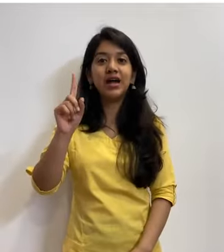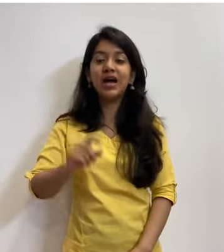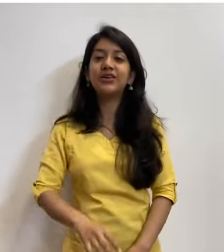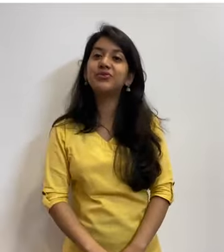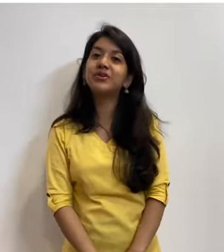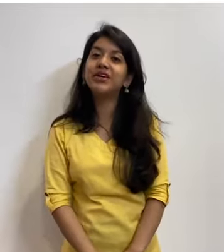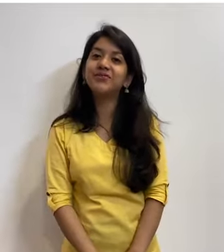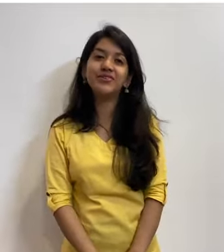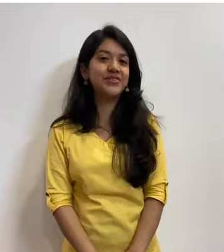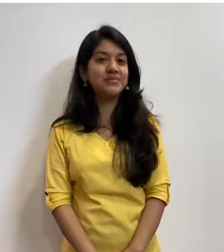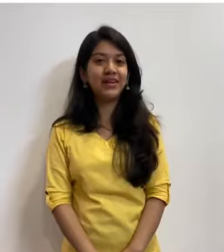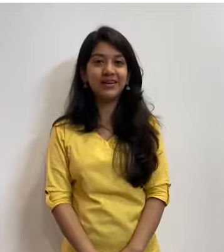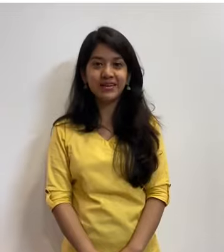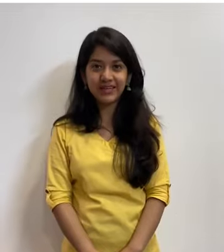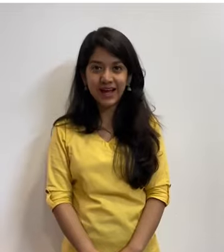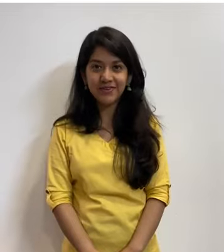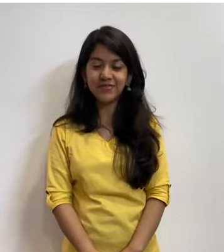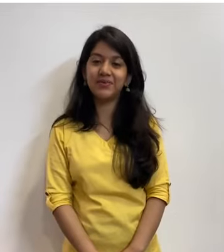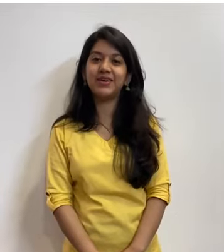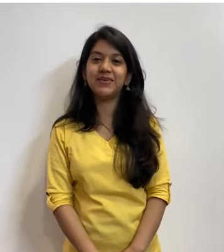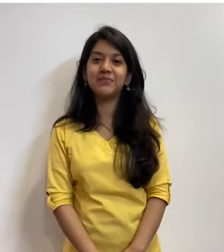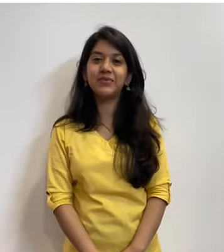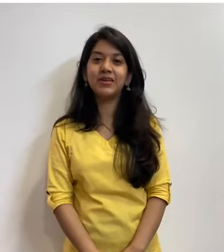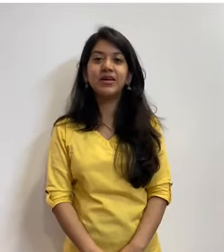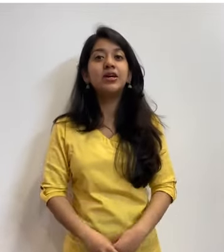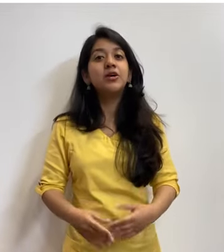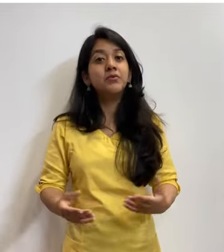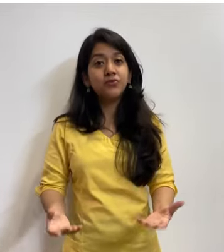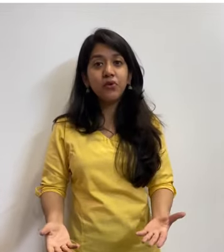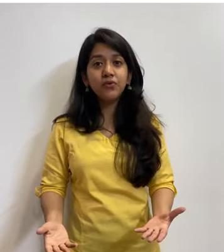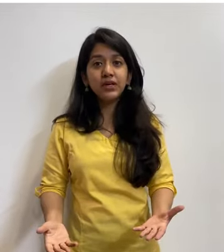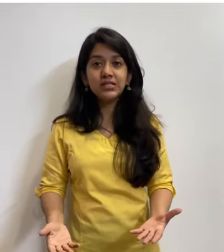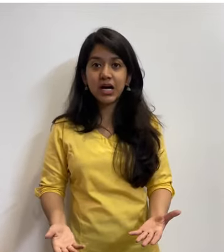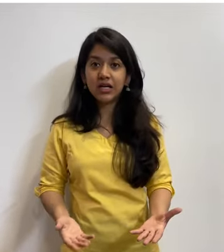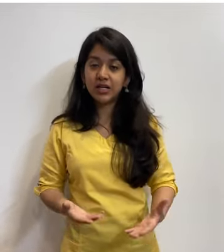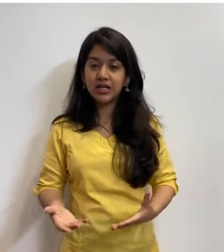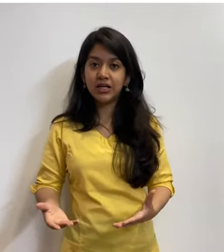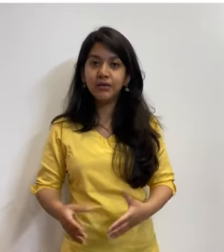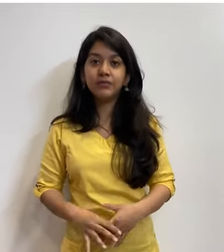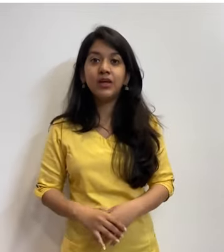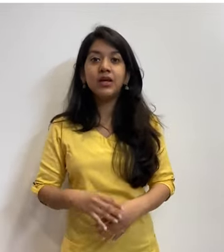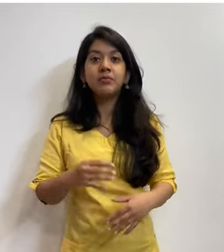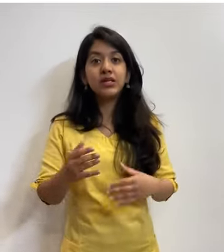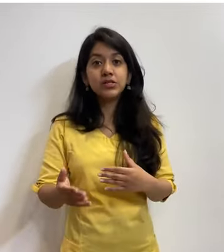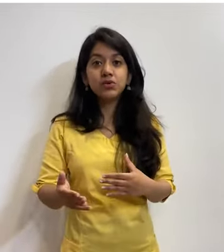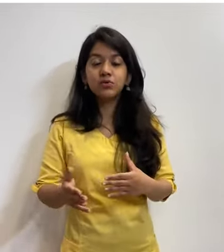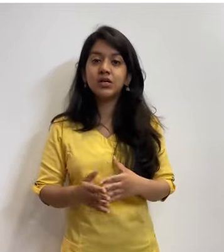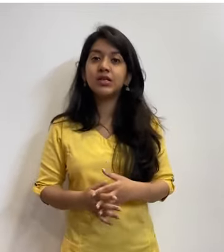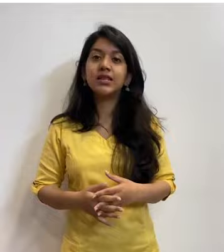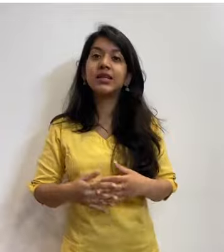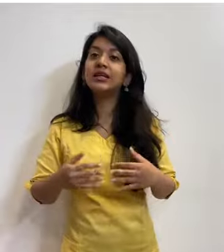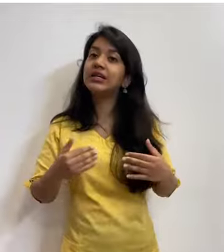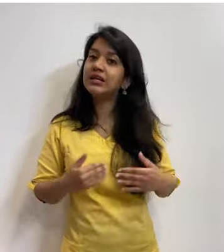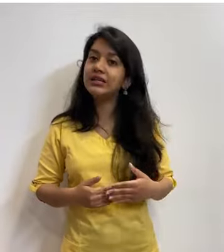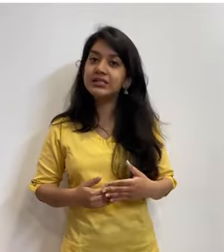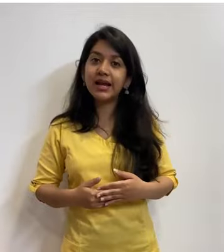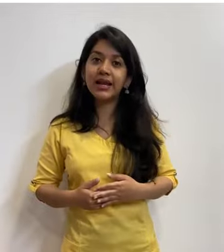and today we will be learning alphabet. Before we start learning, please note that in Indian Sign